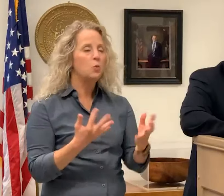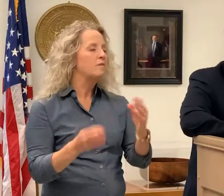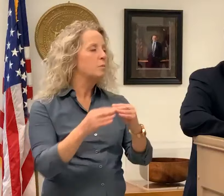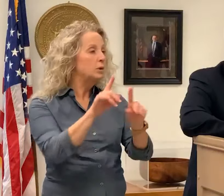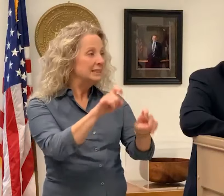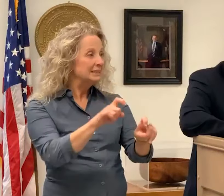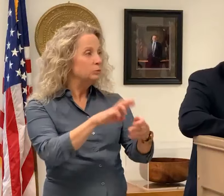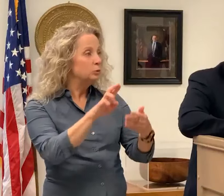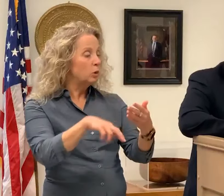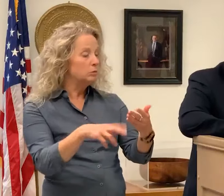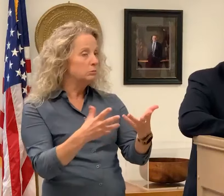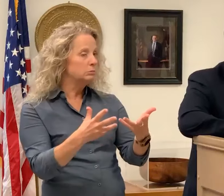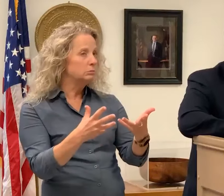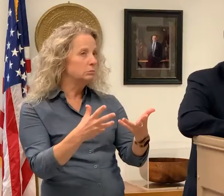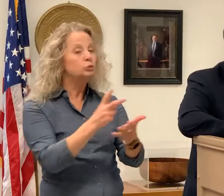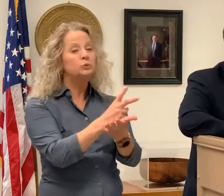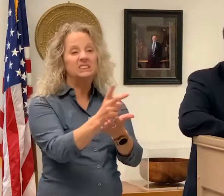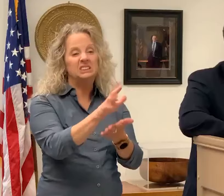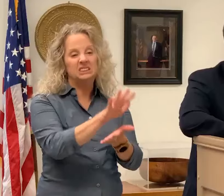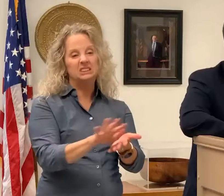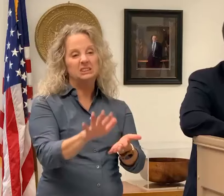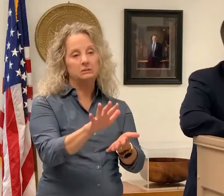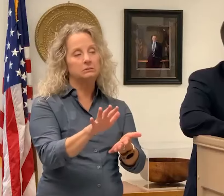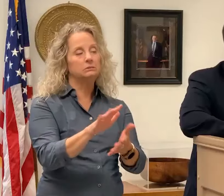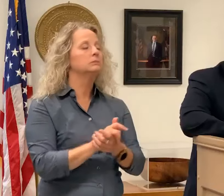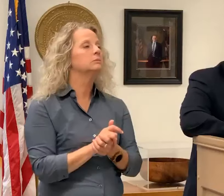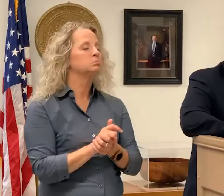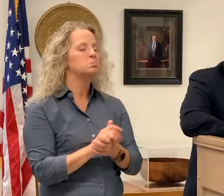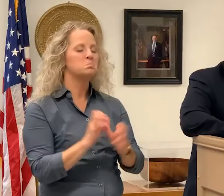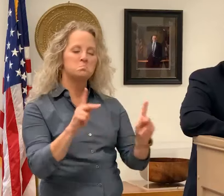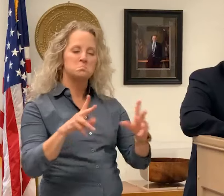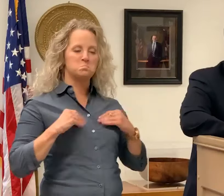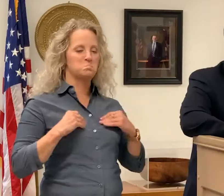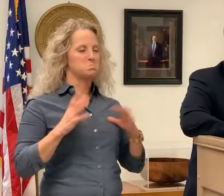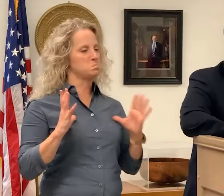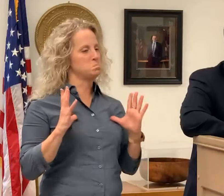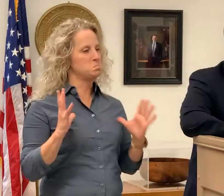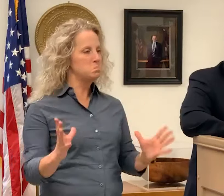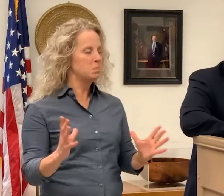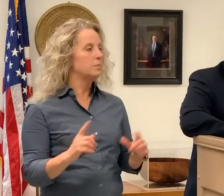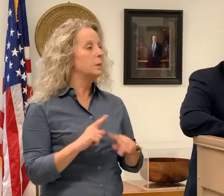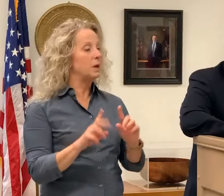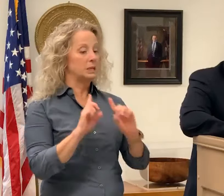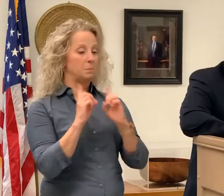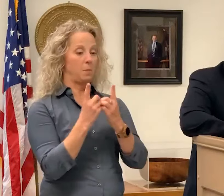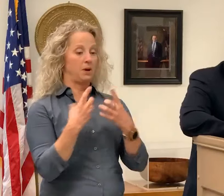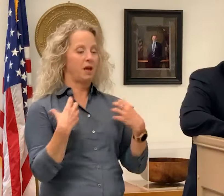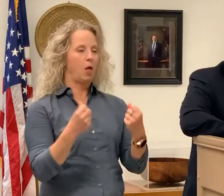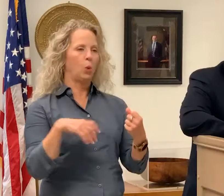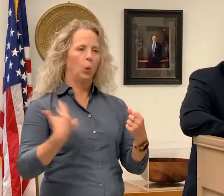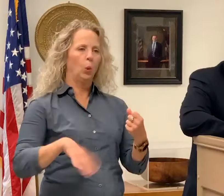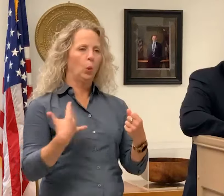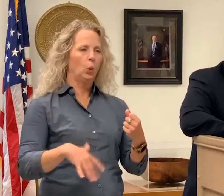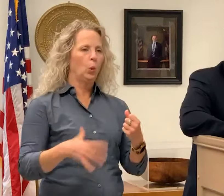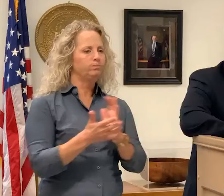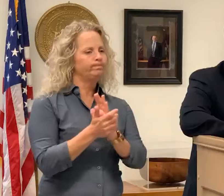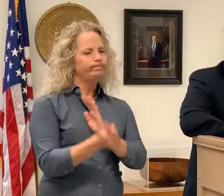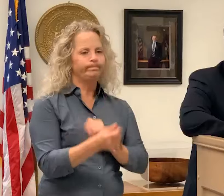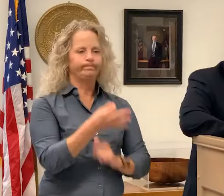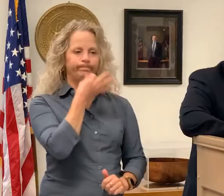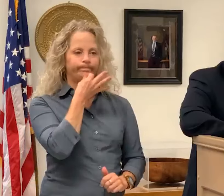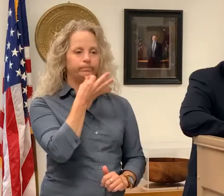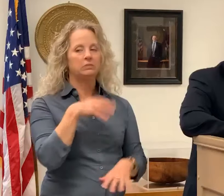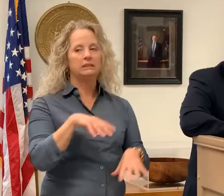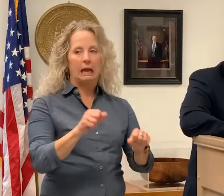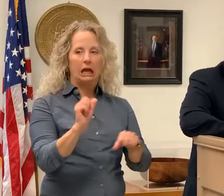more testing results, which usually take about 2 weeks from each sample, that's okay too. But our Department of Health is quite good, and we're going to take